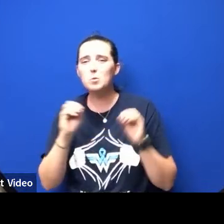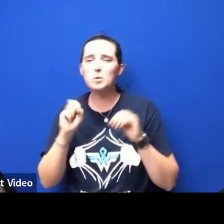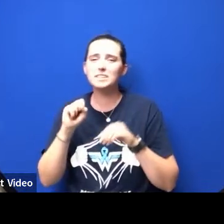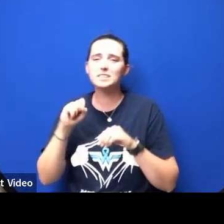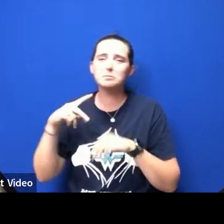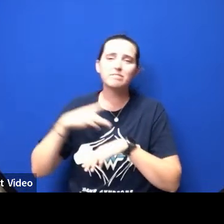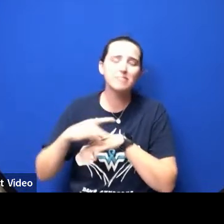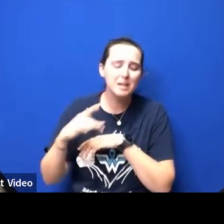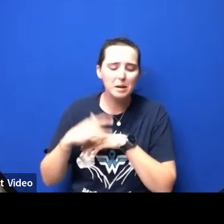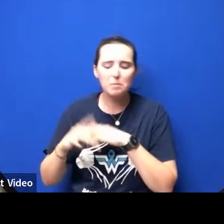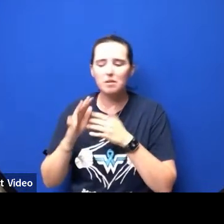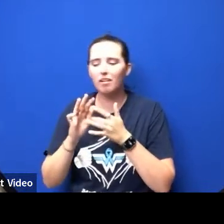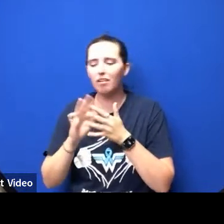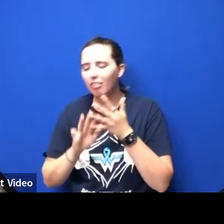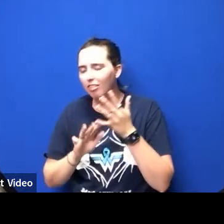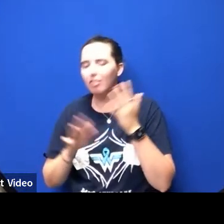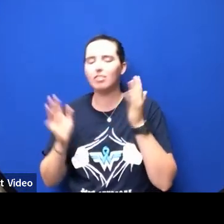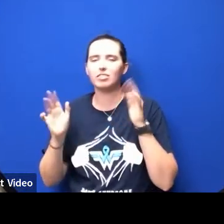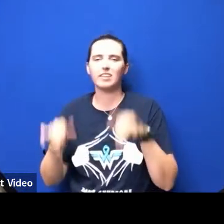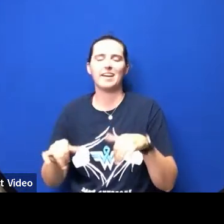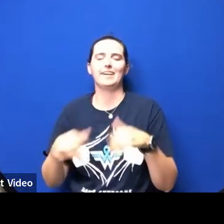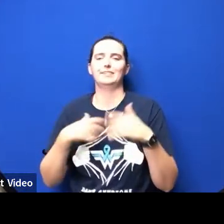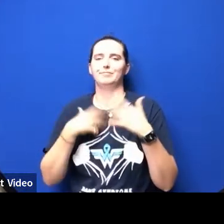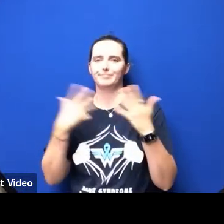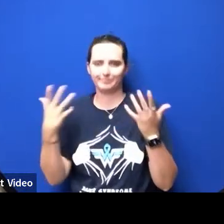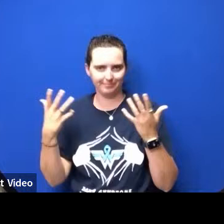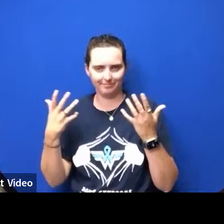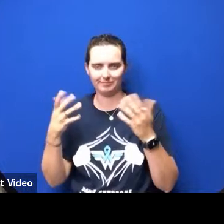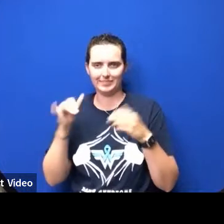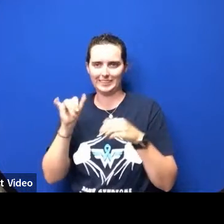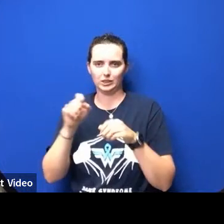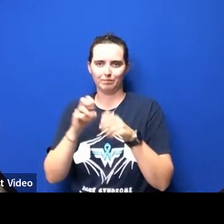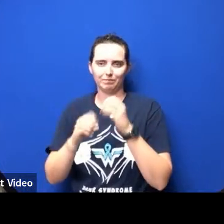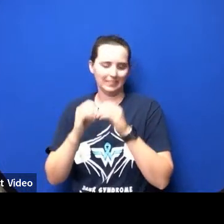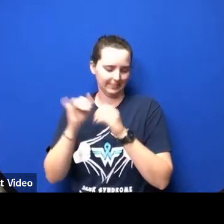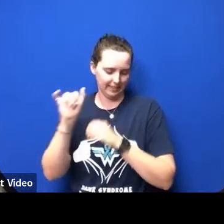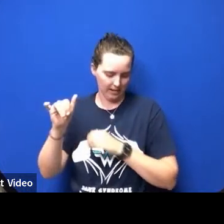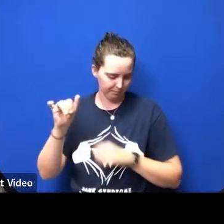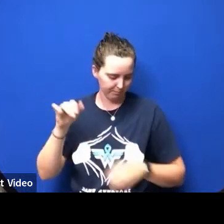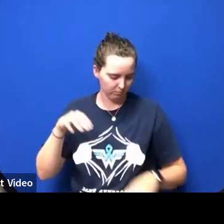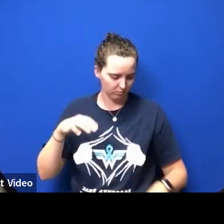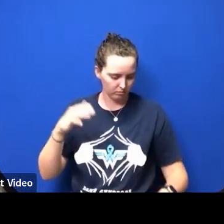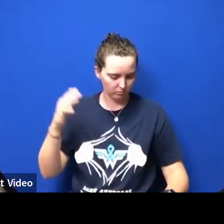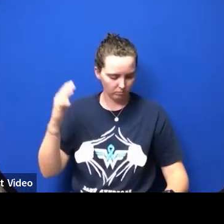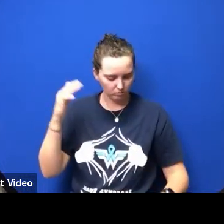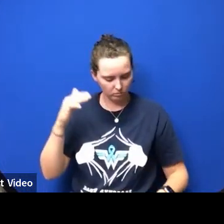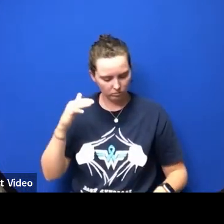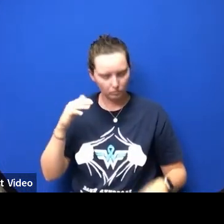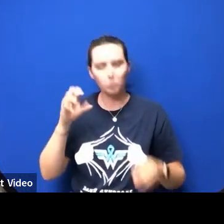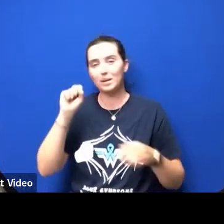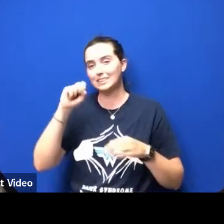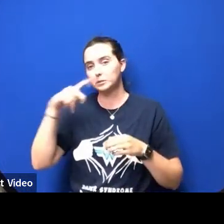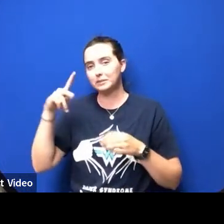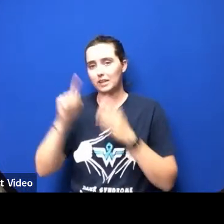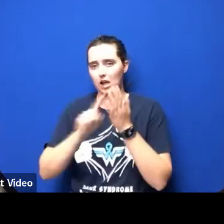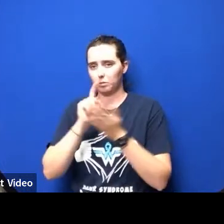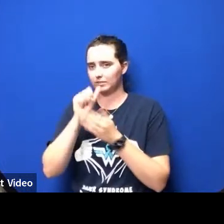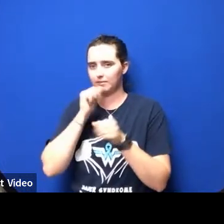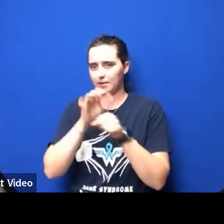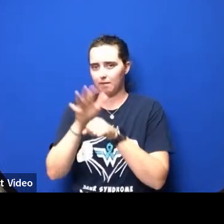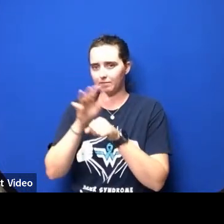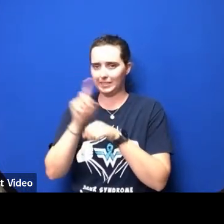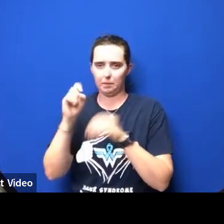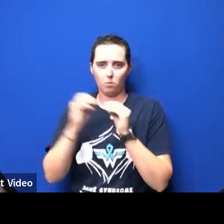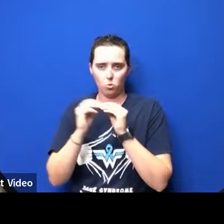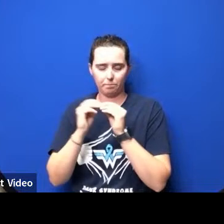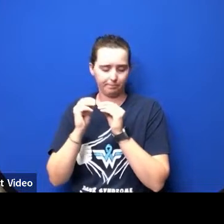There just aren't enough. People can't go because there are no SSPs available. So people aren't able to attend. And so we'd like to see that